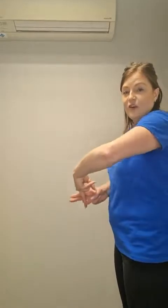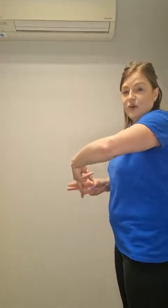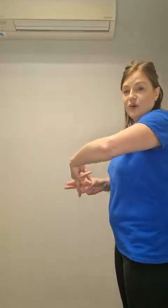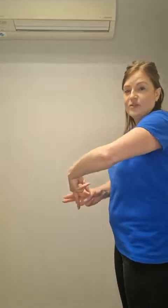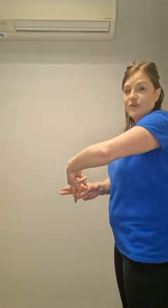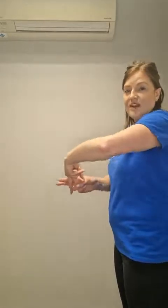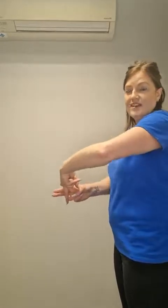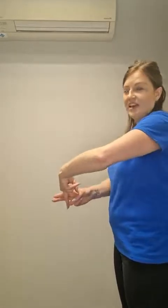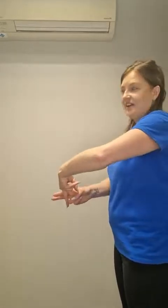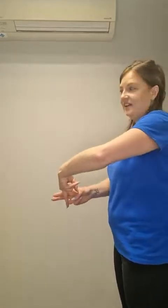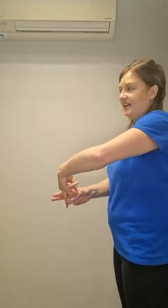Horse riding.